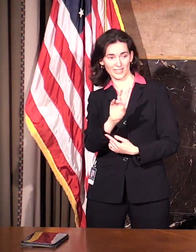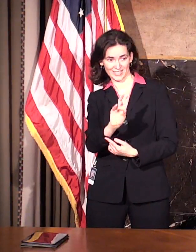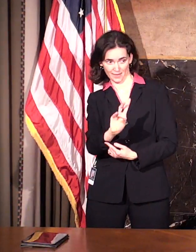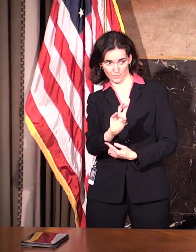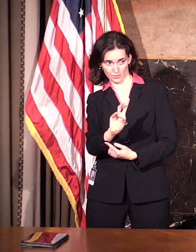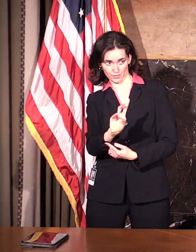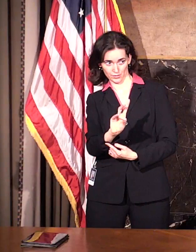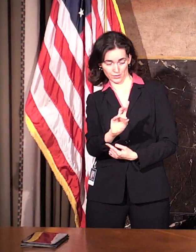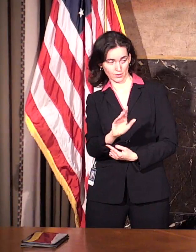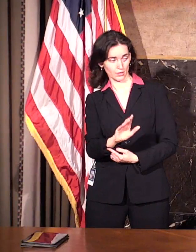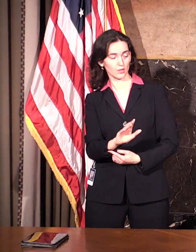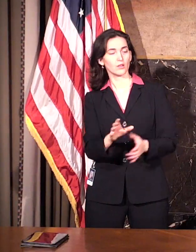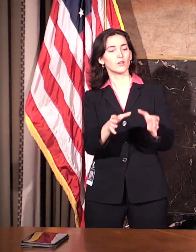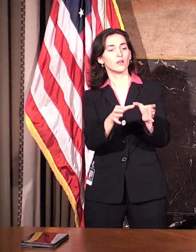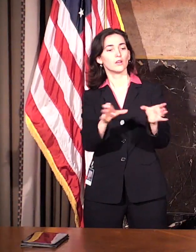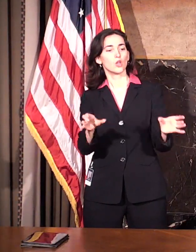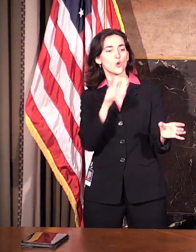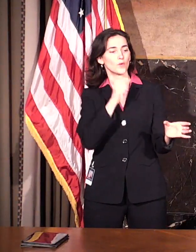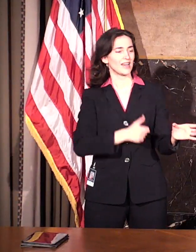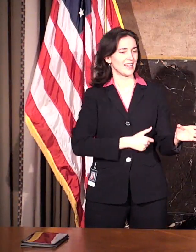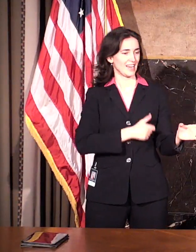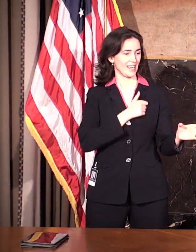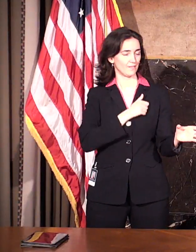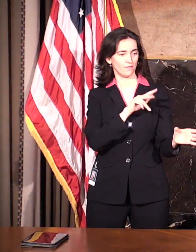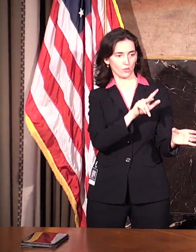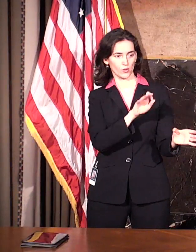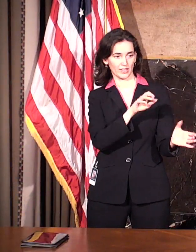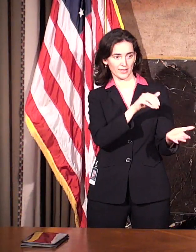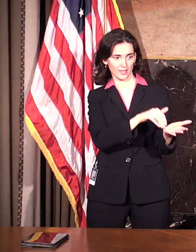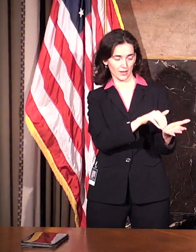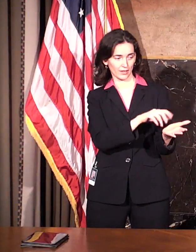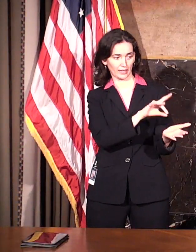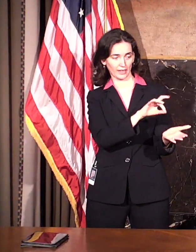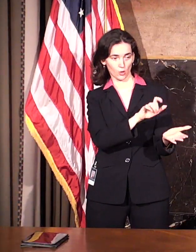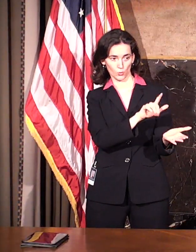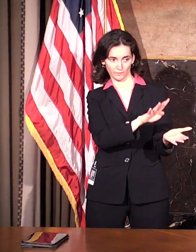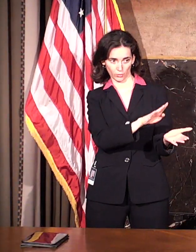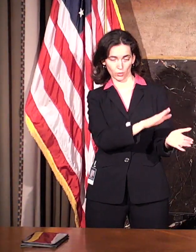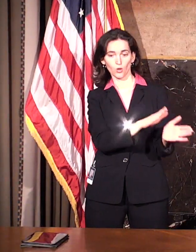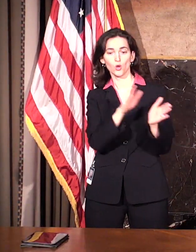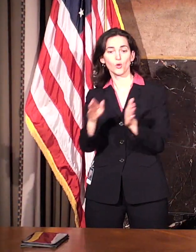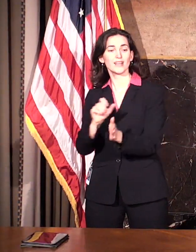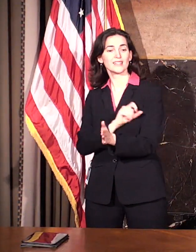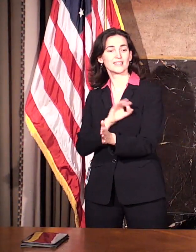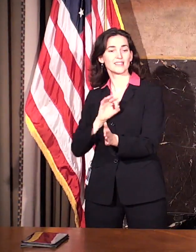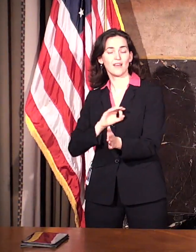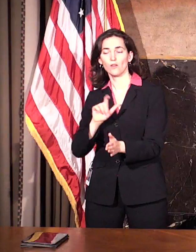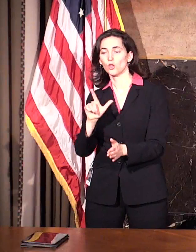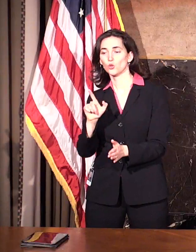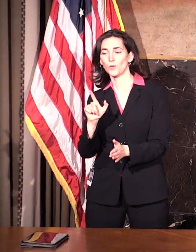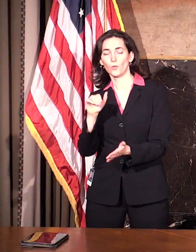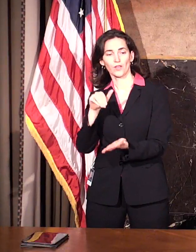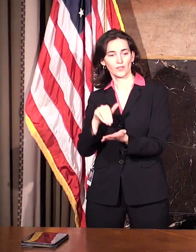61,427. That breaks down for resident doses of 39,824, staff doses of